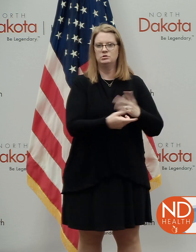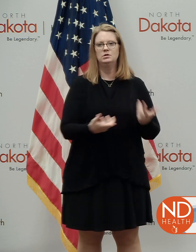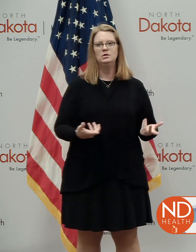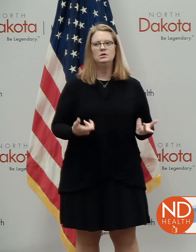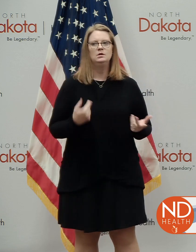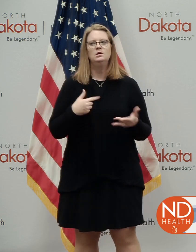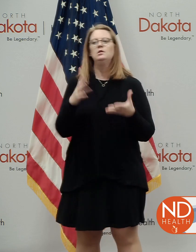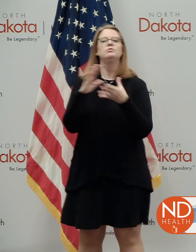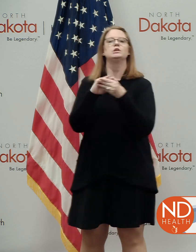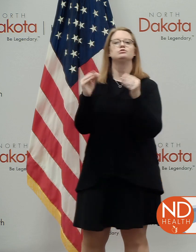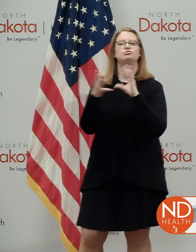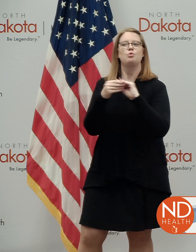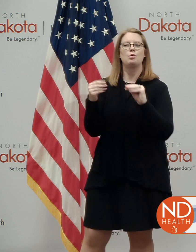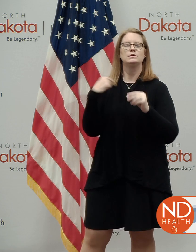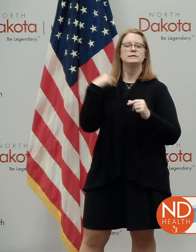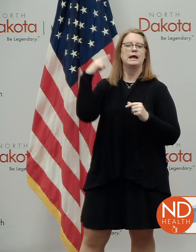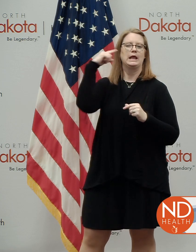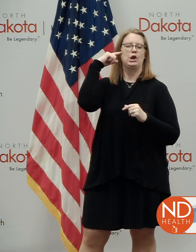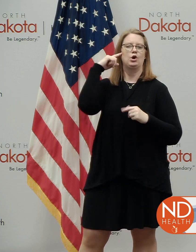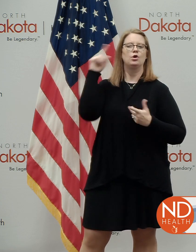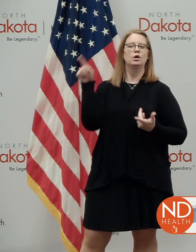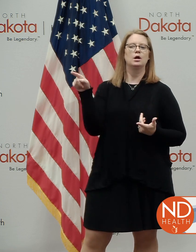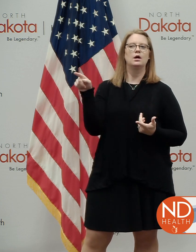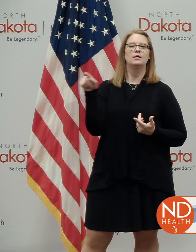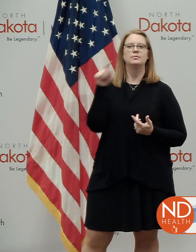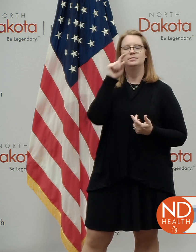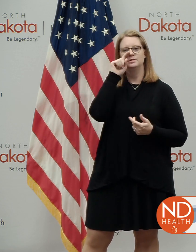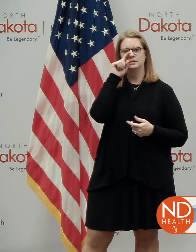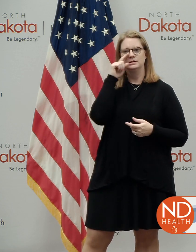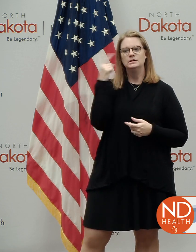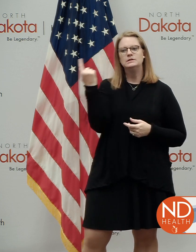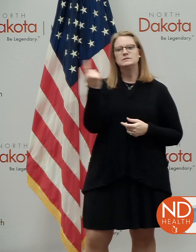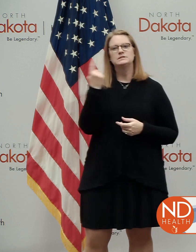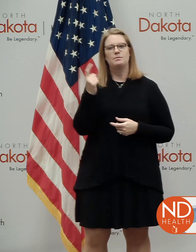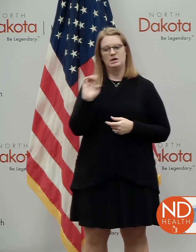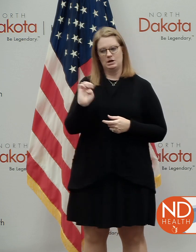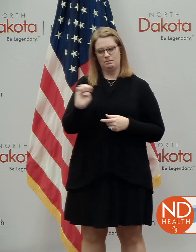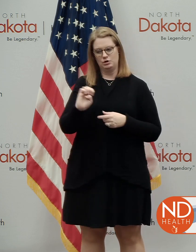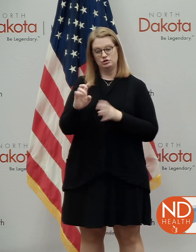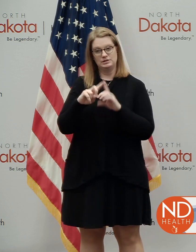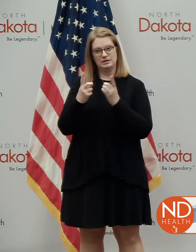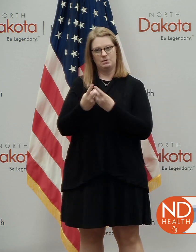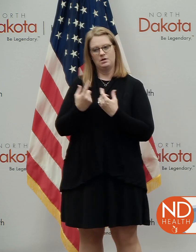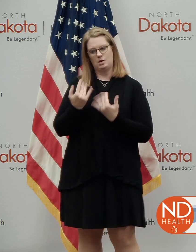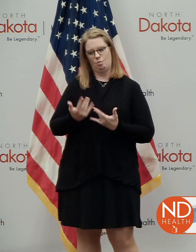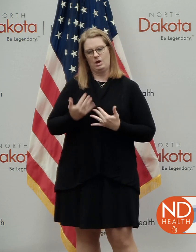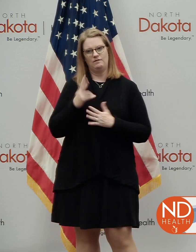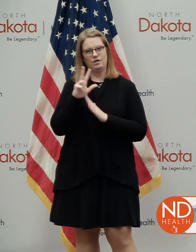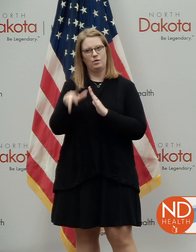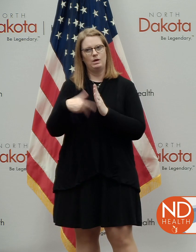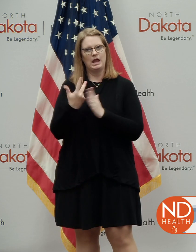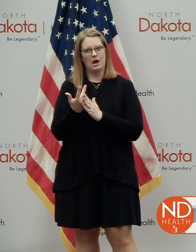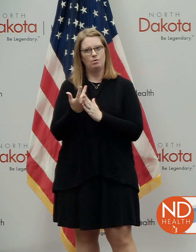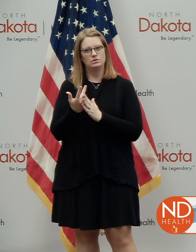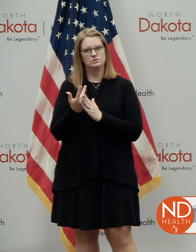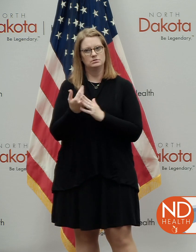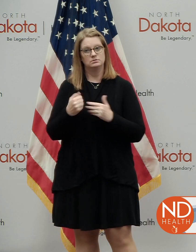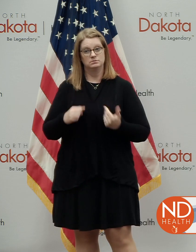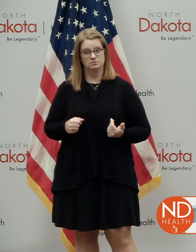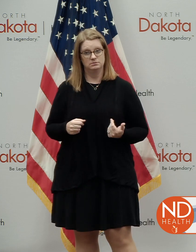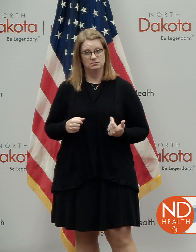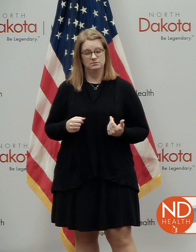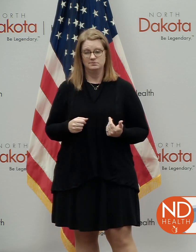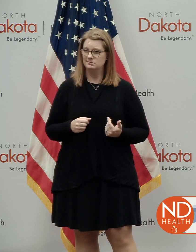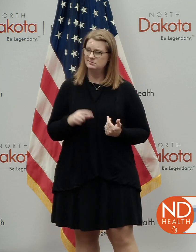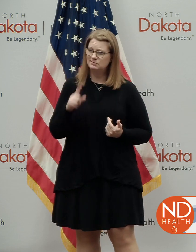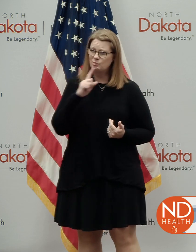I hear that I find interesting are somebody waited in our emergency department for 3 hours. That speaks to how